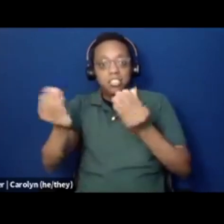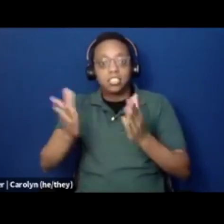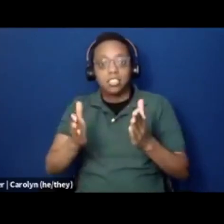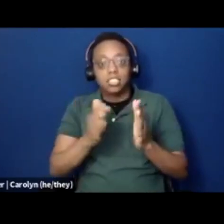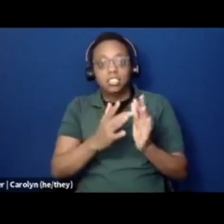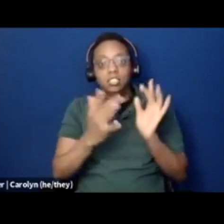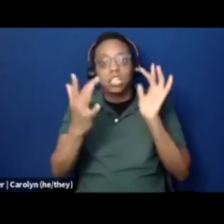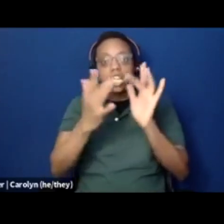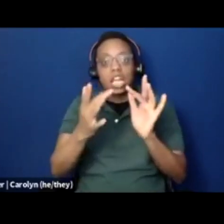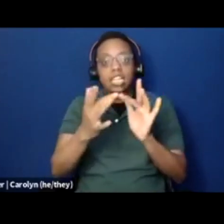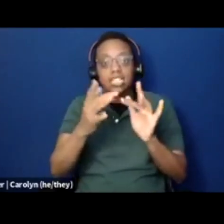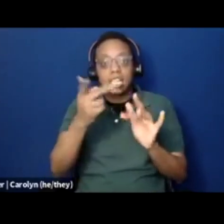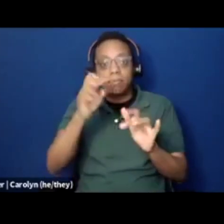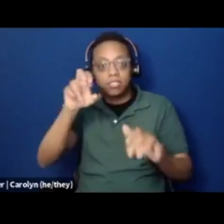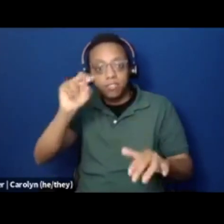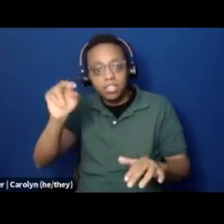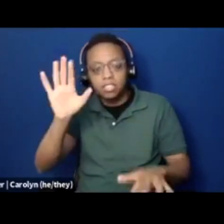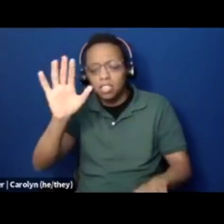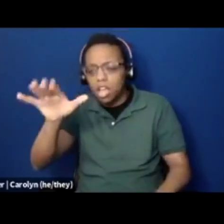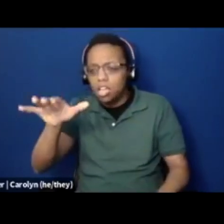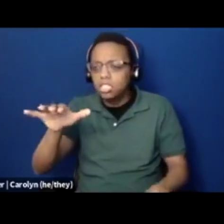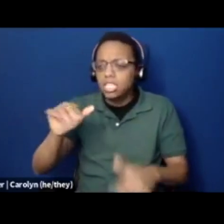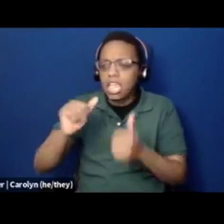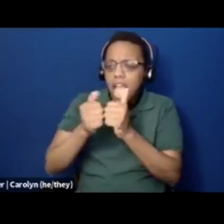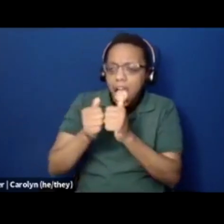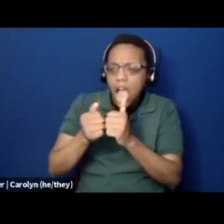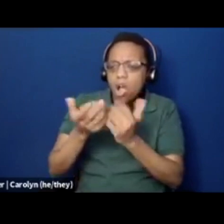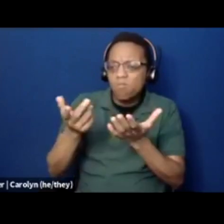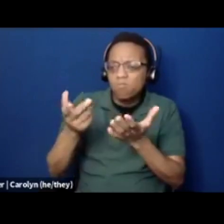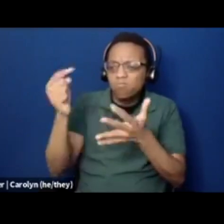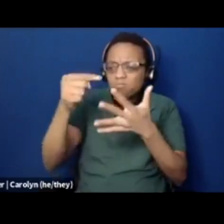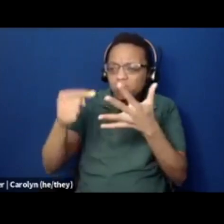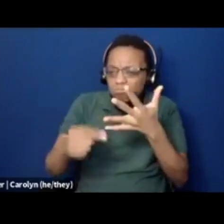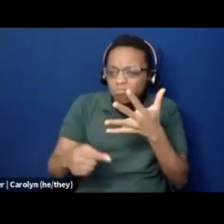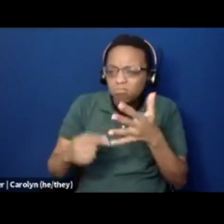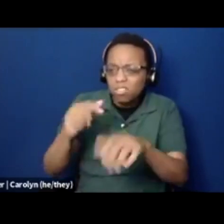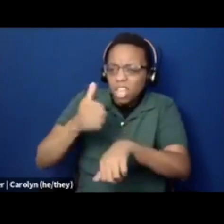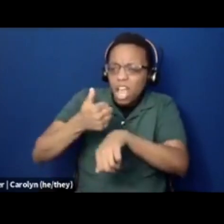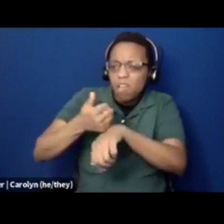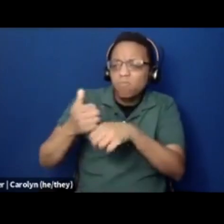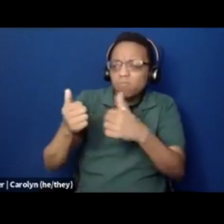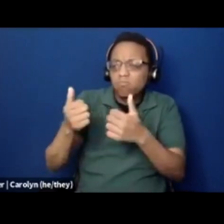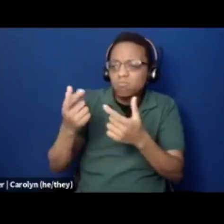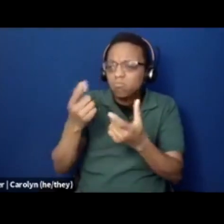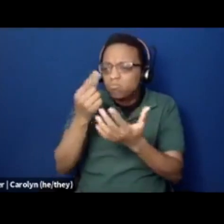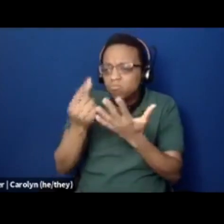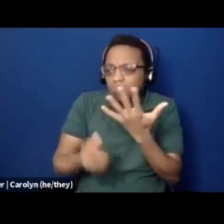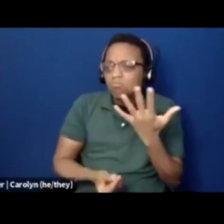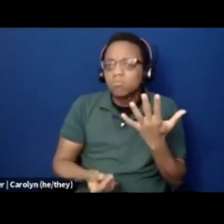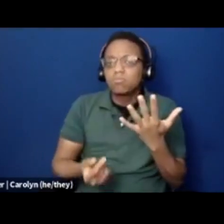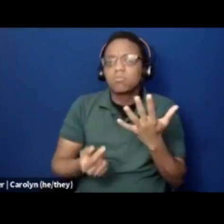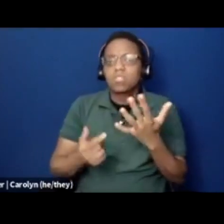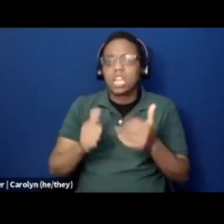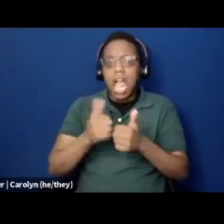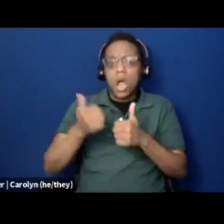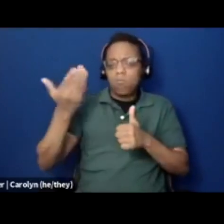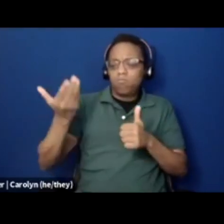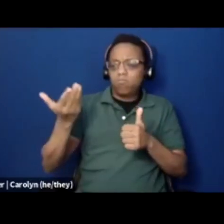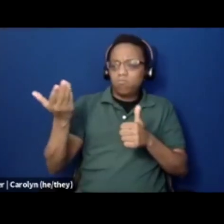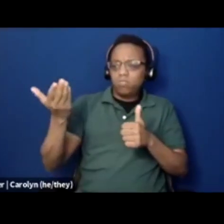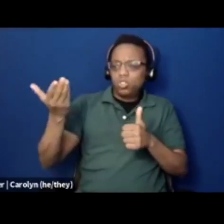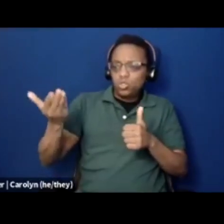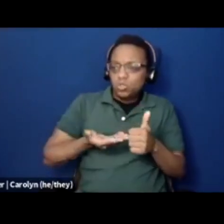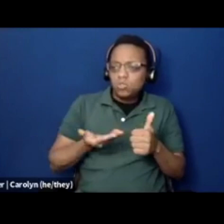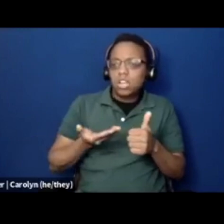Pennsylvania to see how Pennsylvania has started this commission, how to get people on this commission, and to